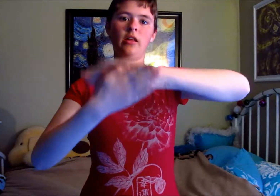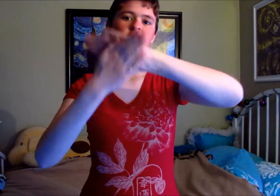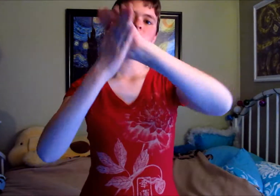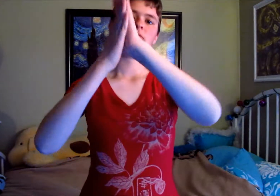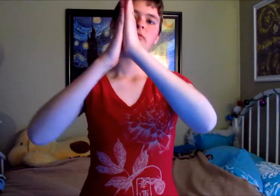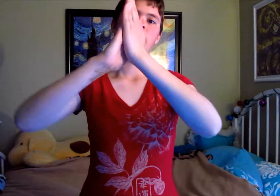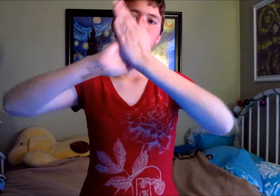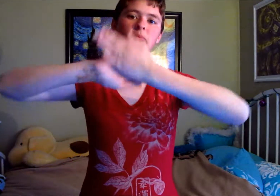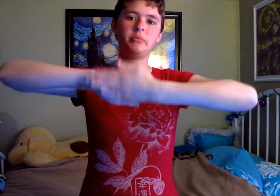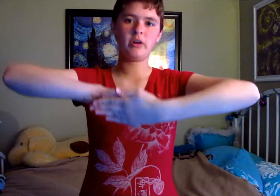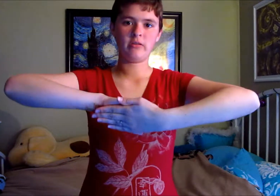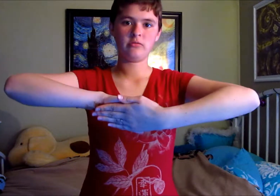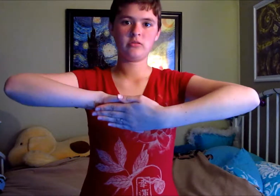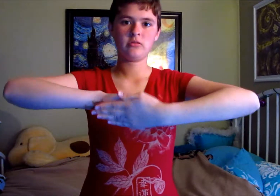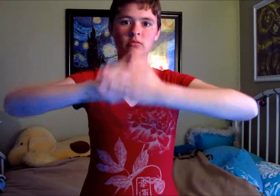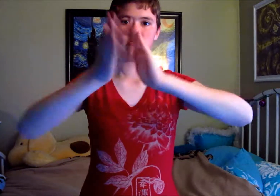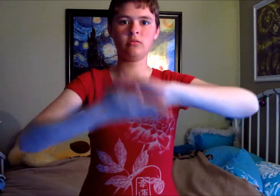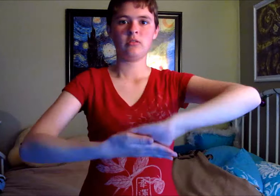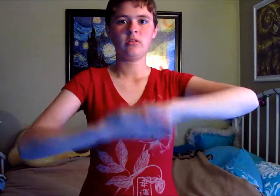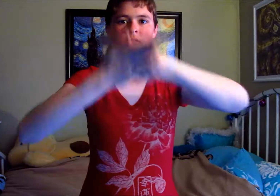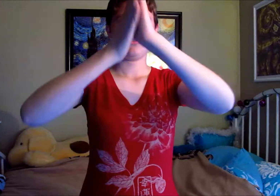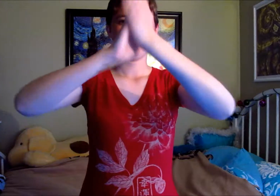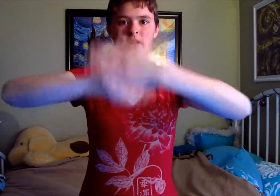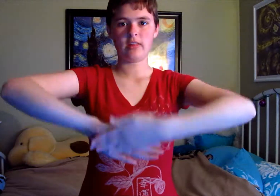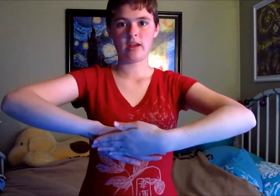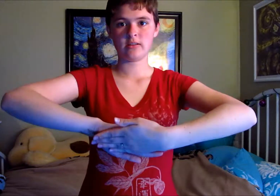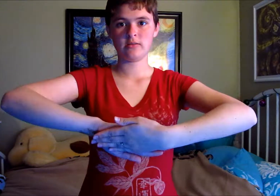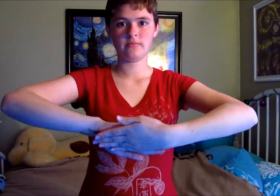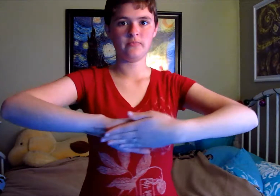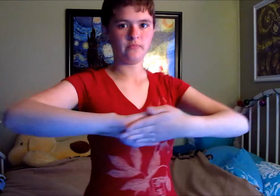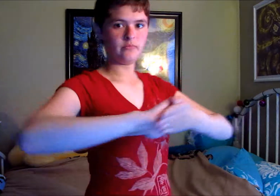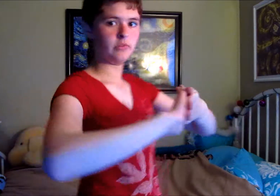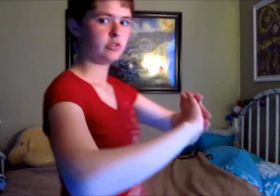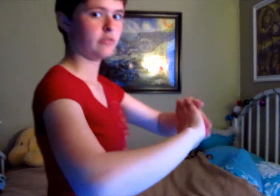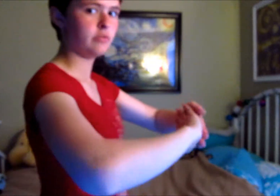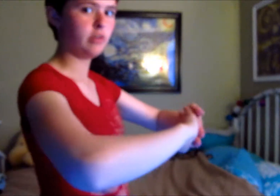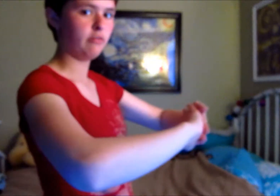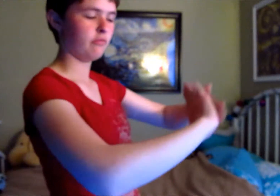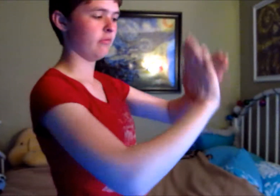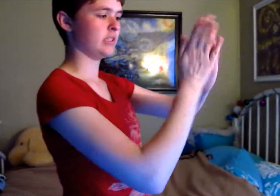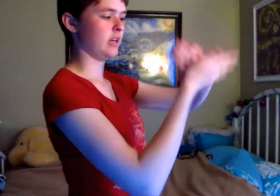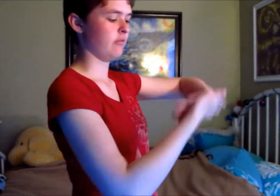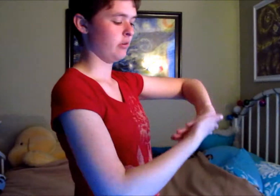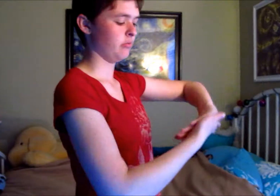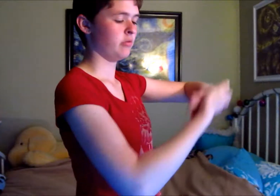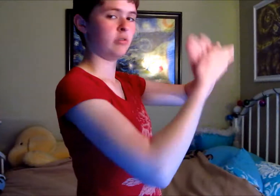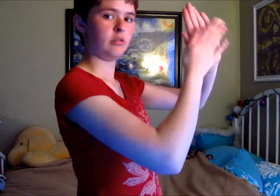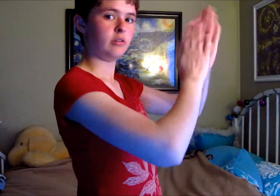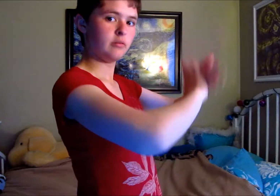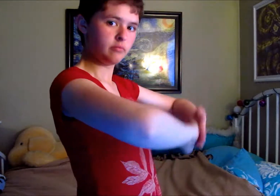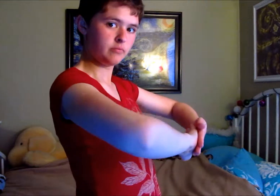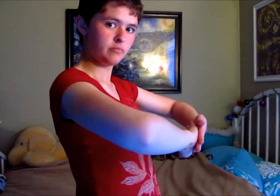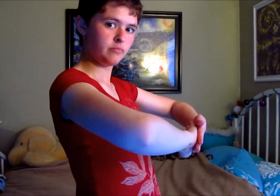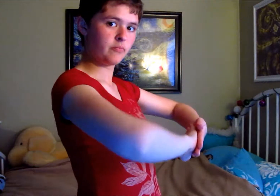just flip them around like that. So if you need side view.